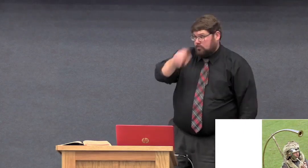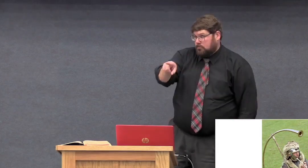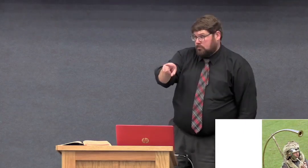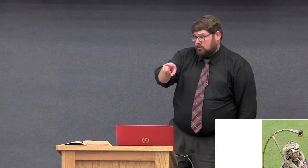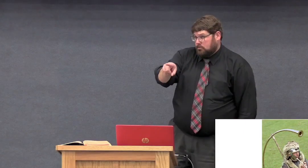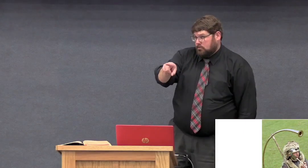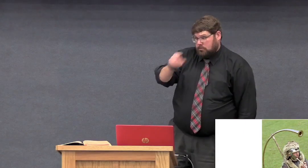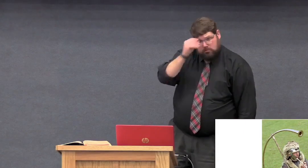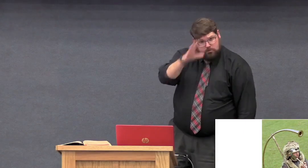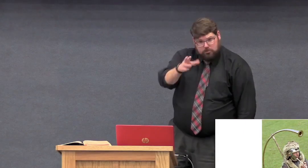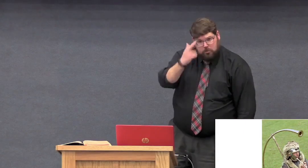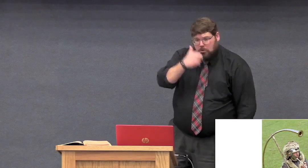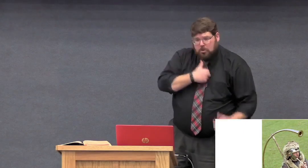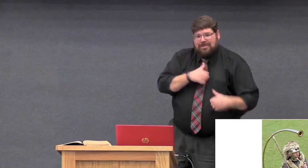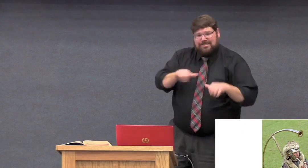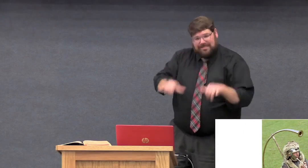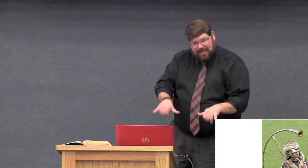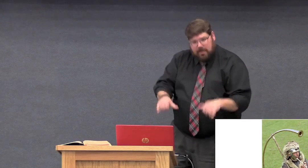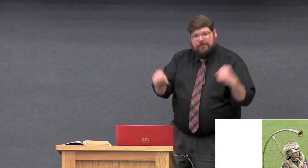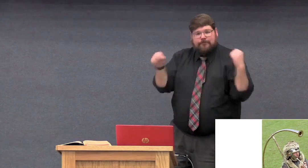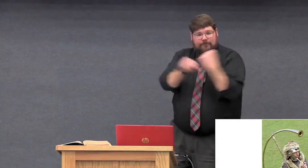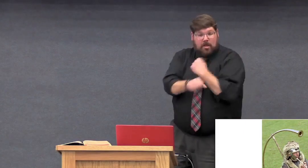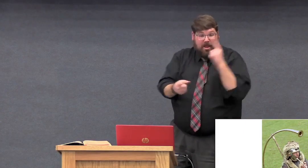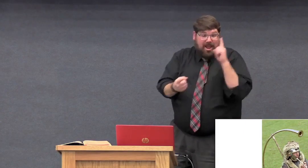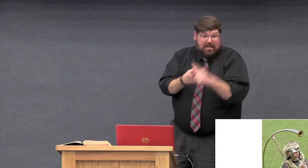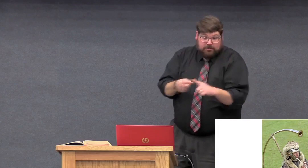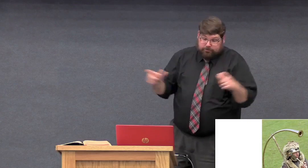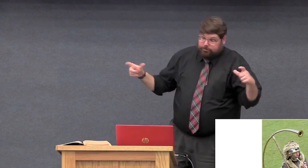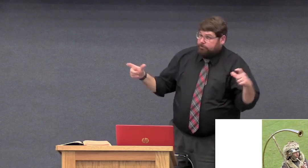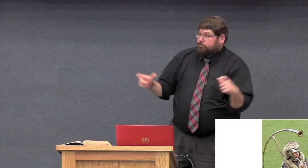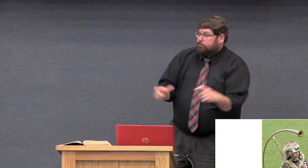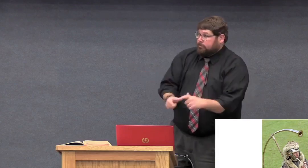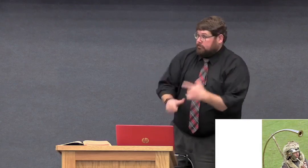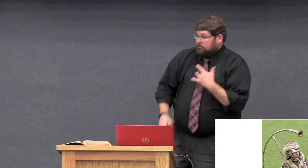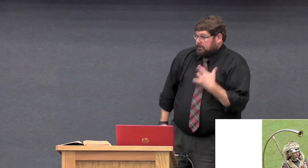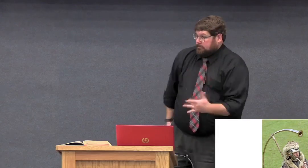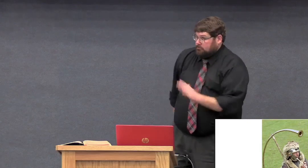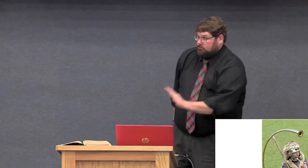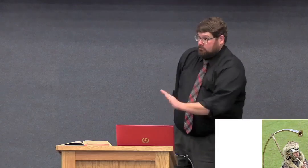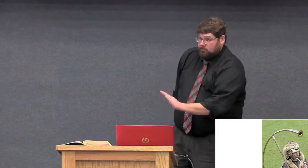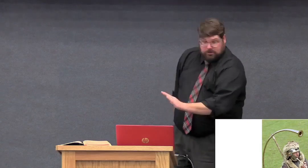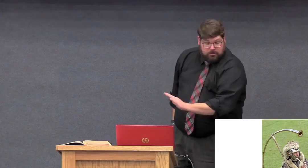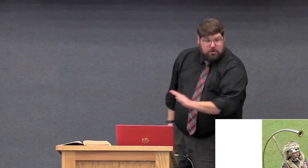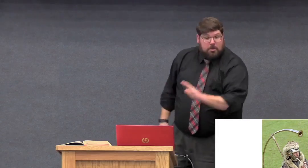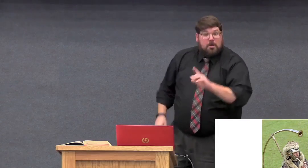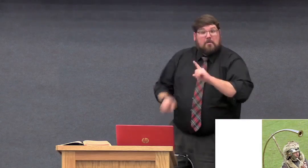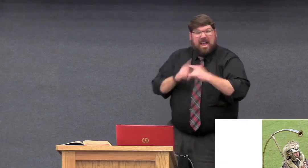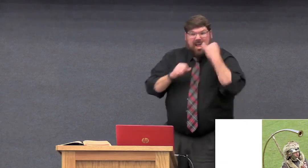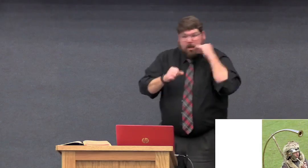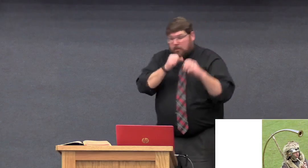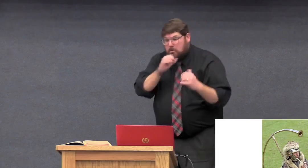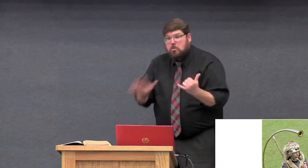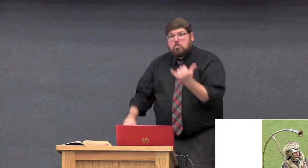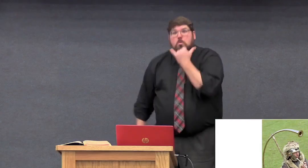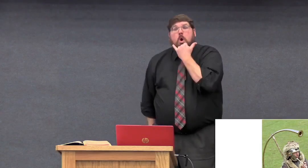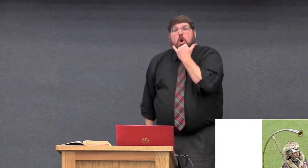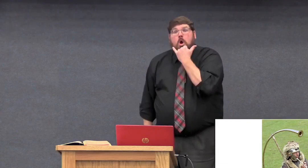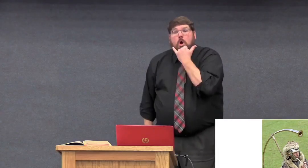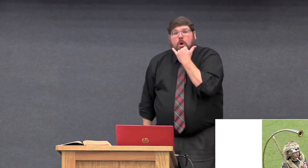not run away. They didn't. The Romans stayed and fought till the bitter end. That's what they usually did. And so